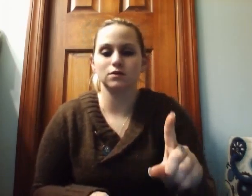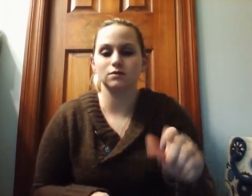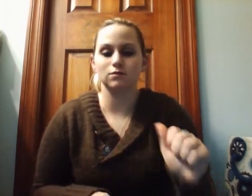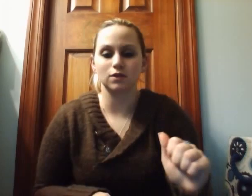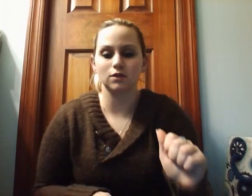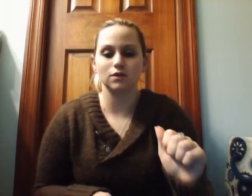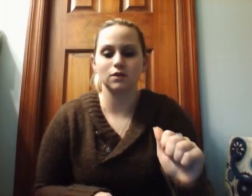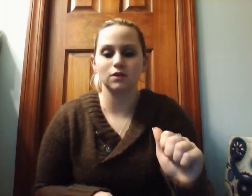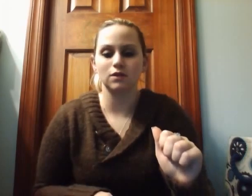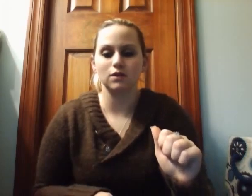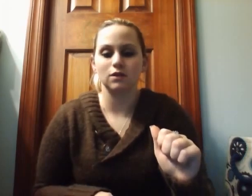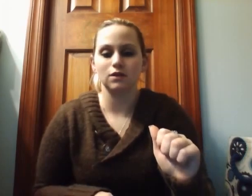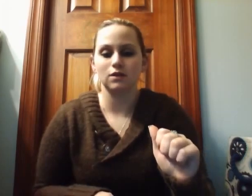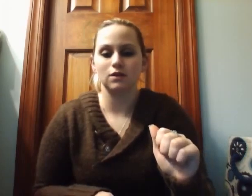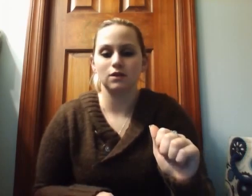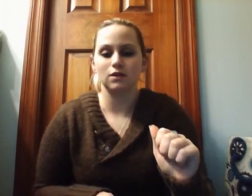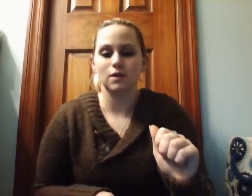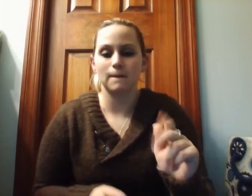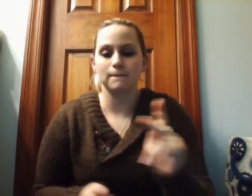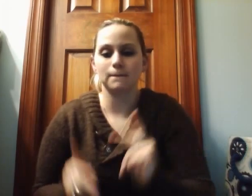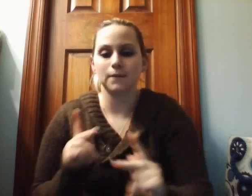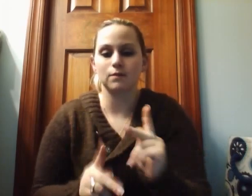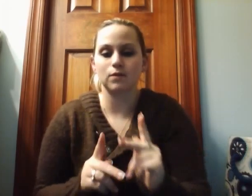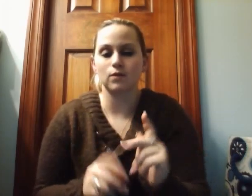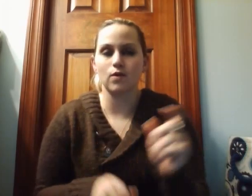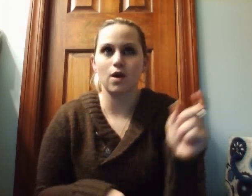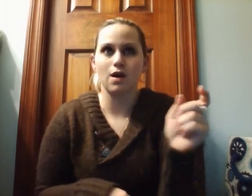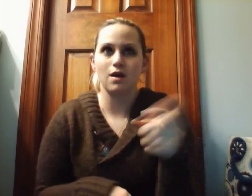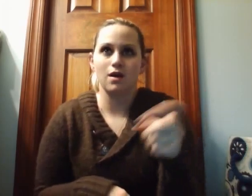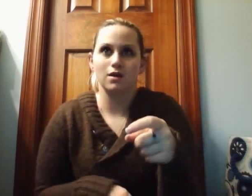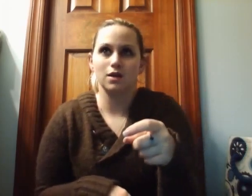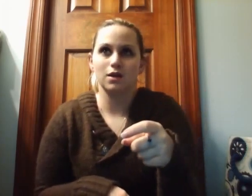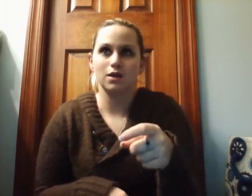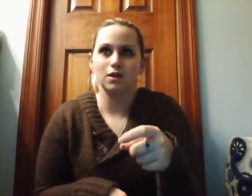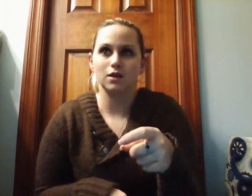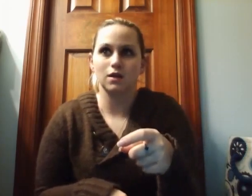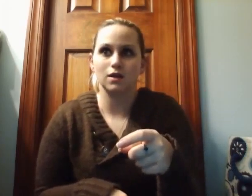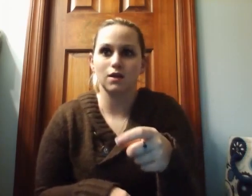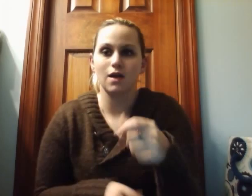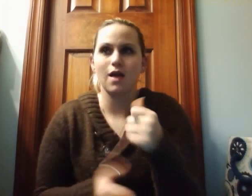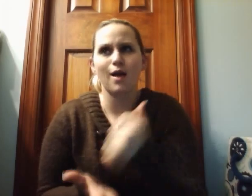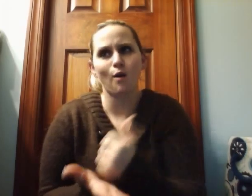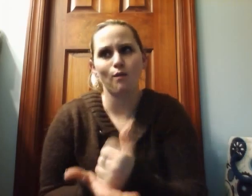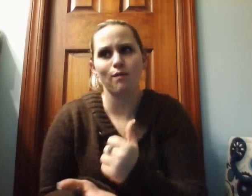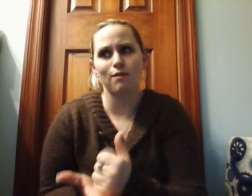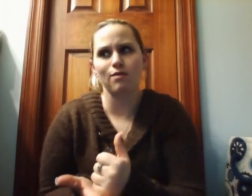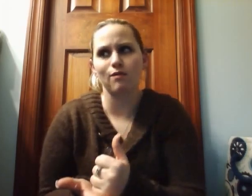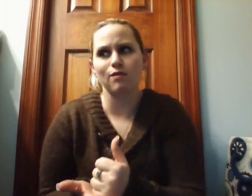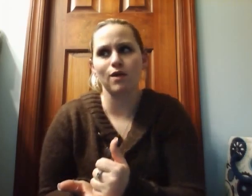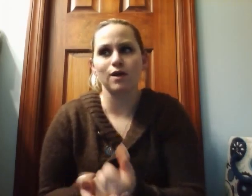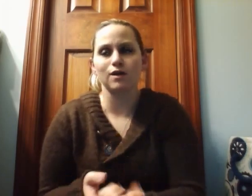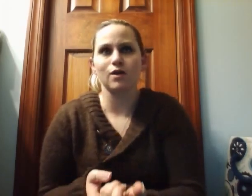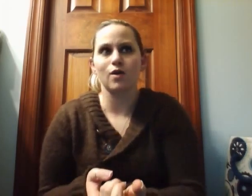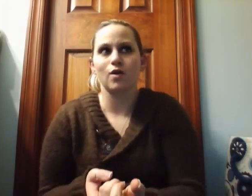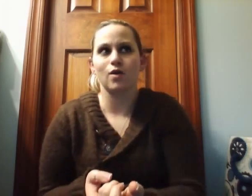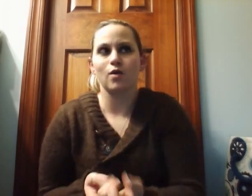them who can physically propel themselves. Other people might need a little bit more assistance. So coming up,